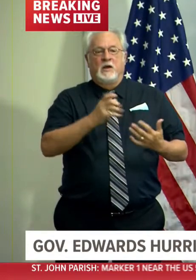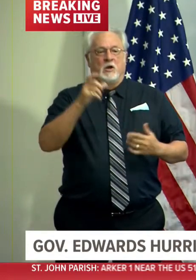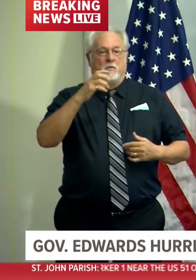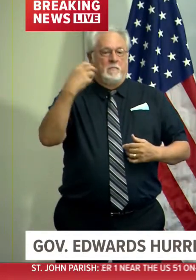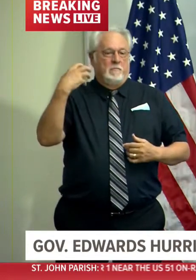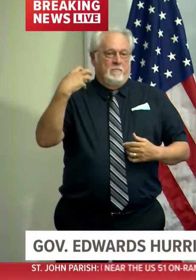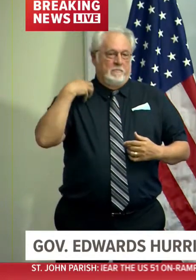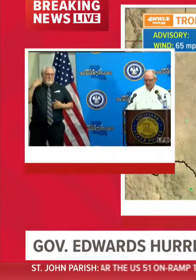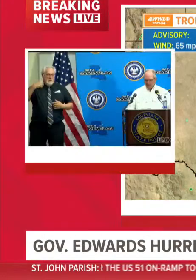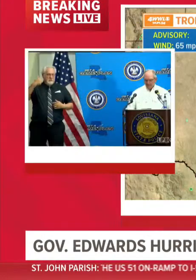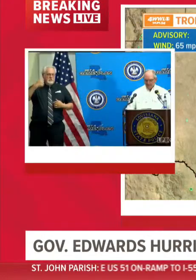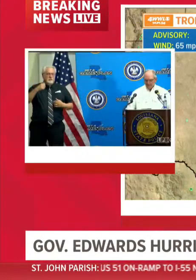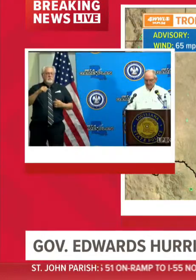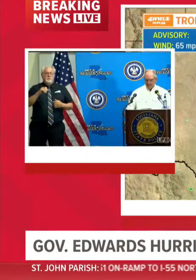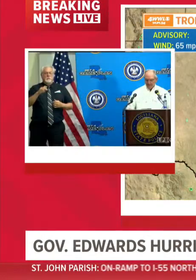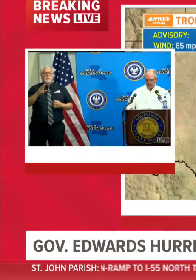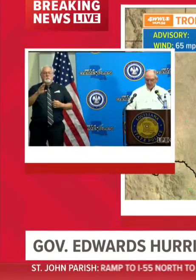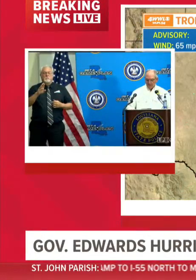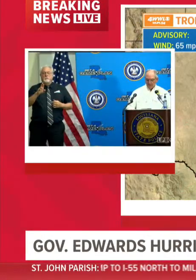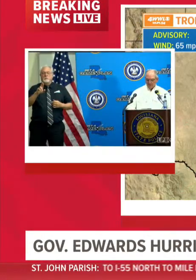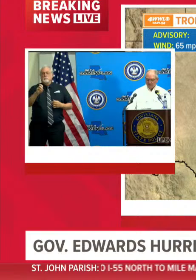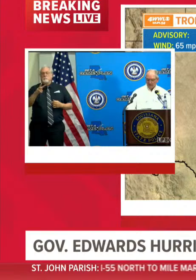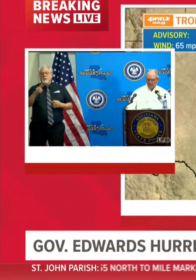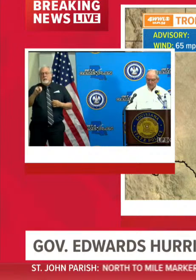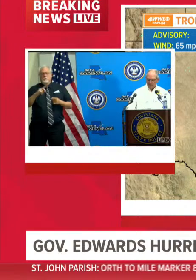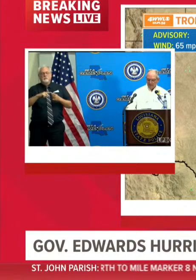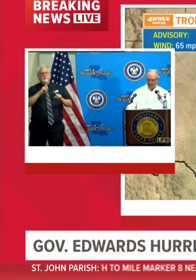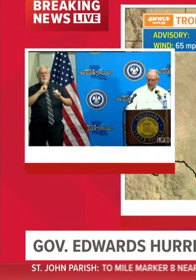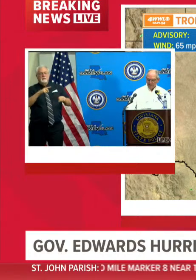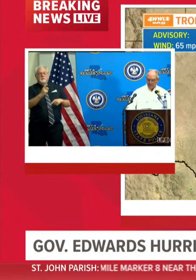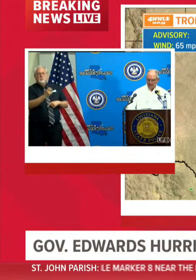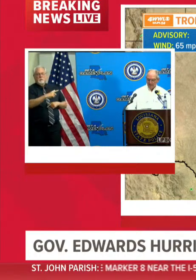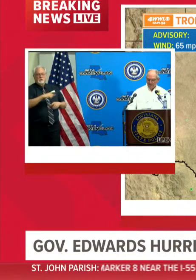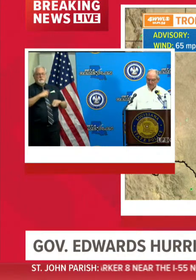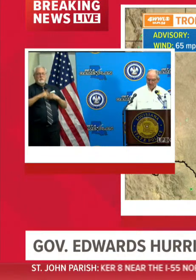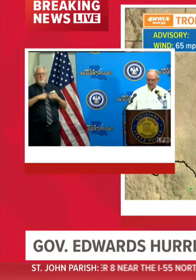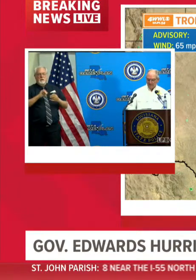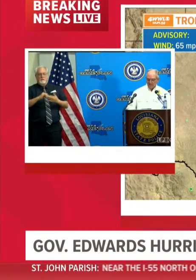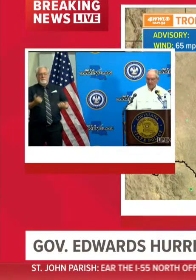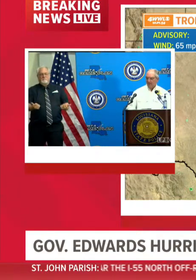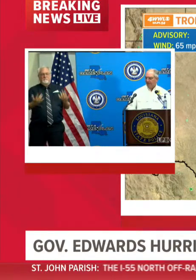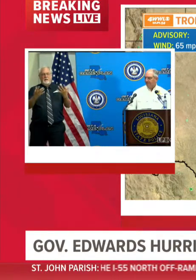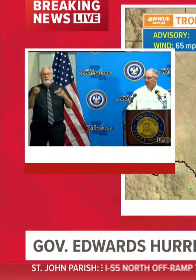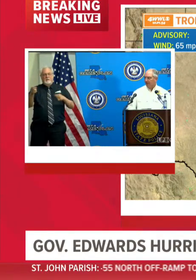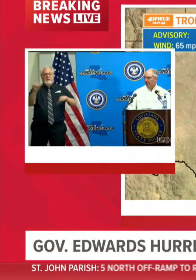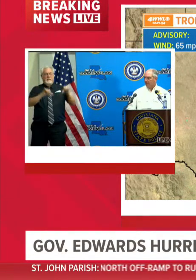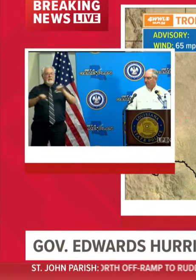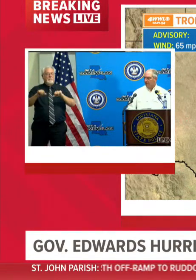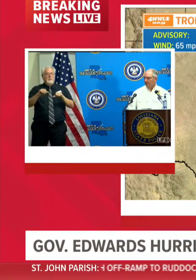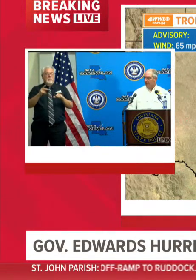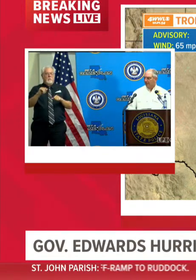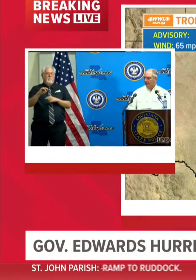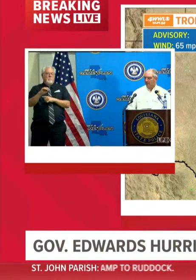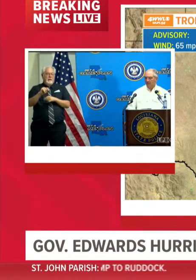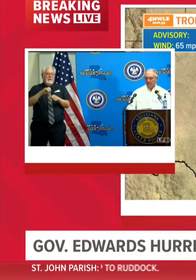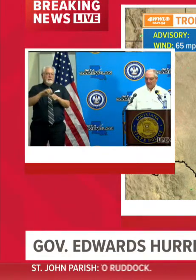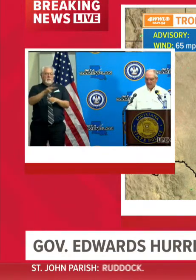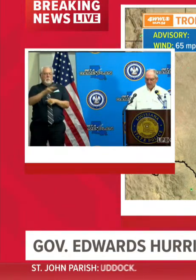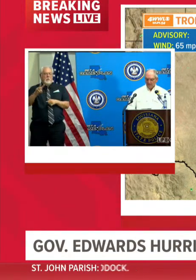who is here to answer questions perhaps that you might have about the fire at the chemical plant in